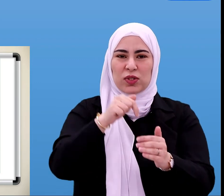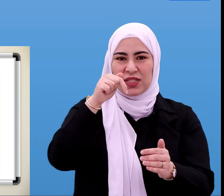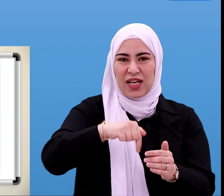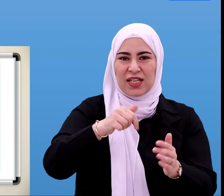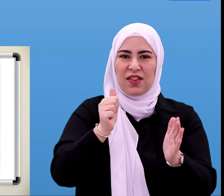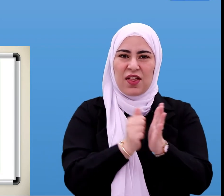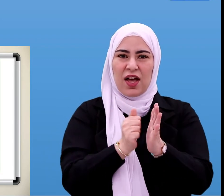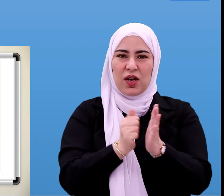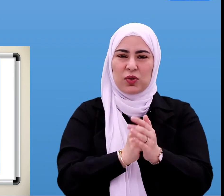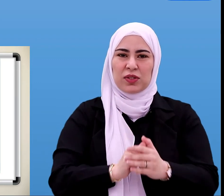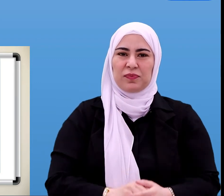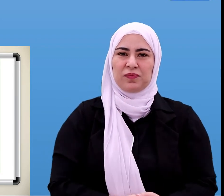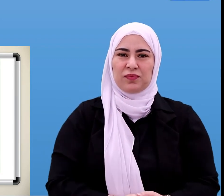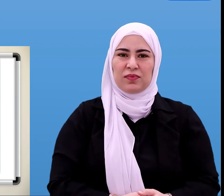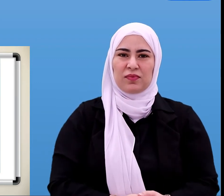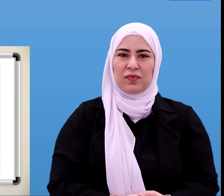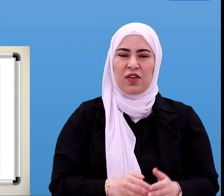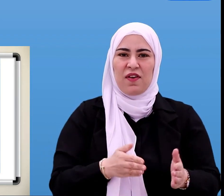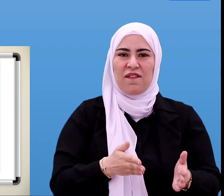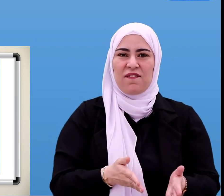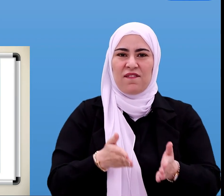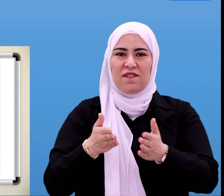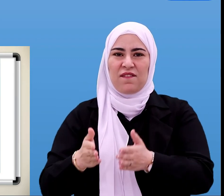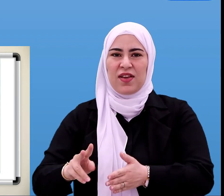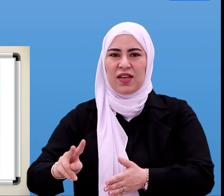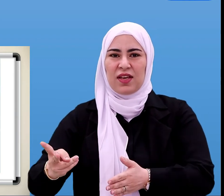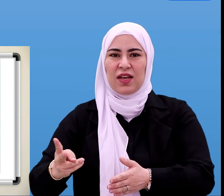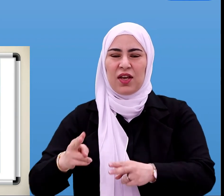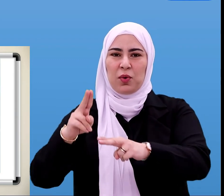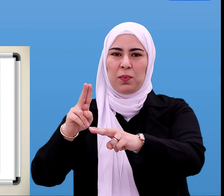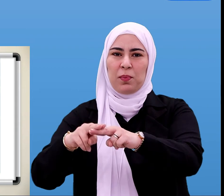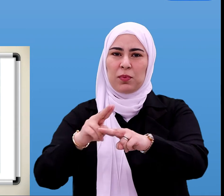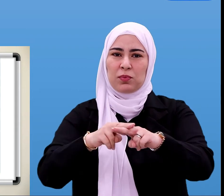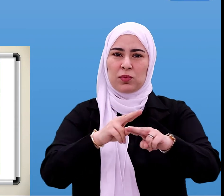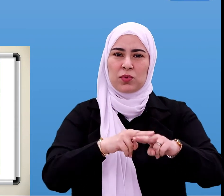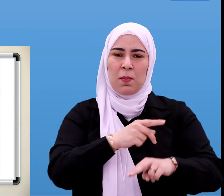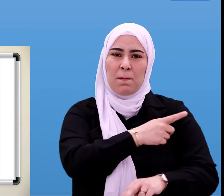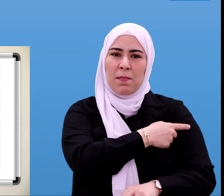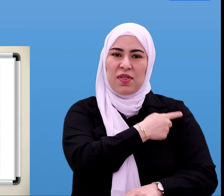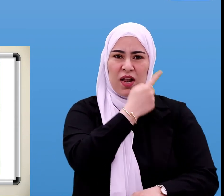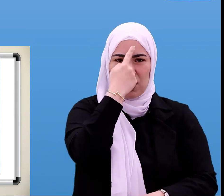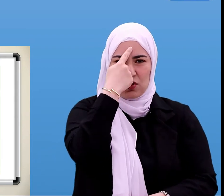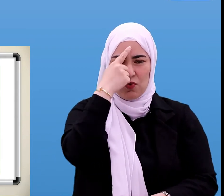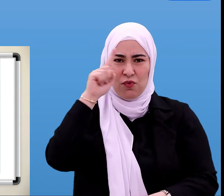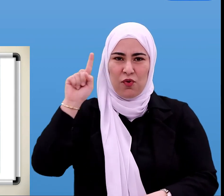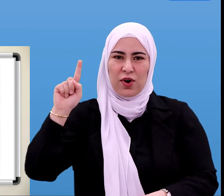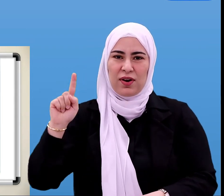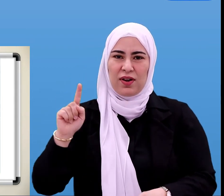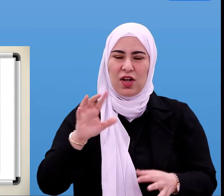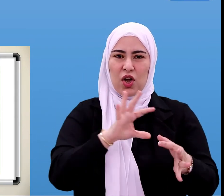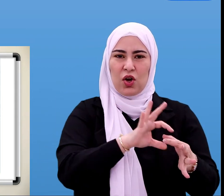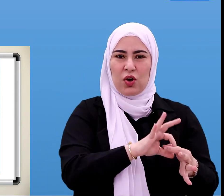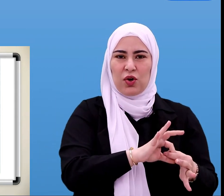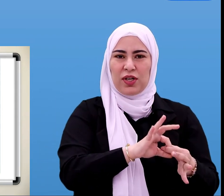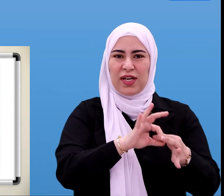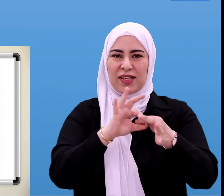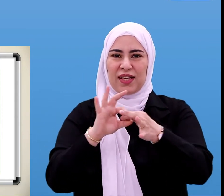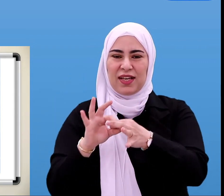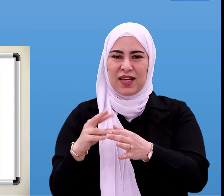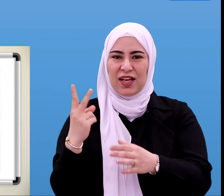And there are other prepositions. For example, for. When you use for, you are connecting